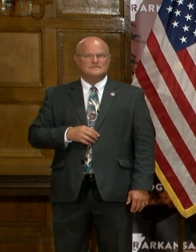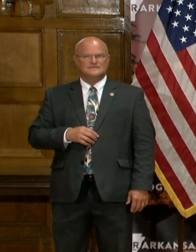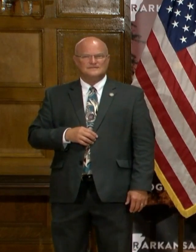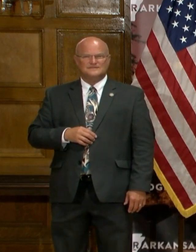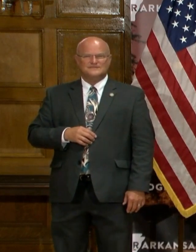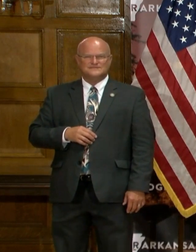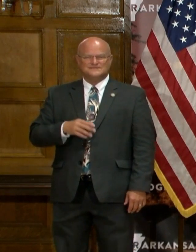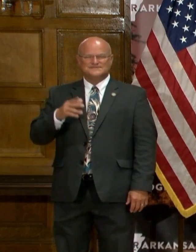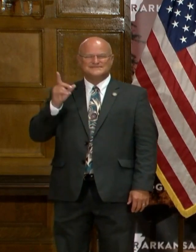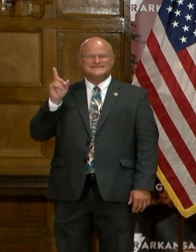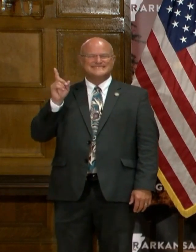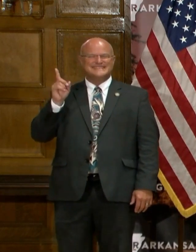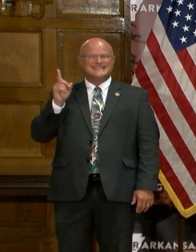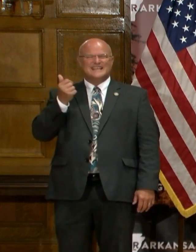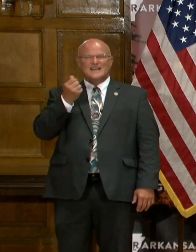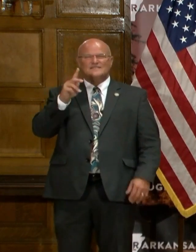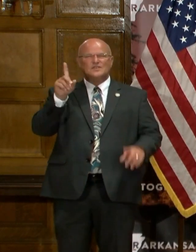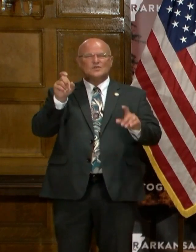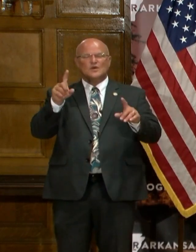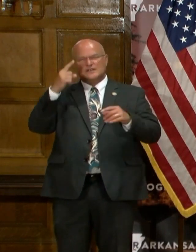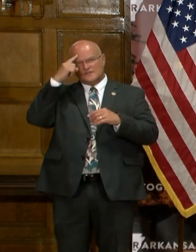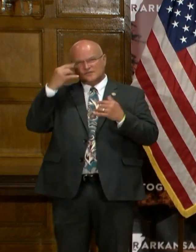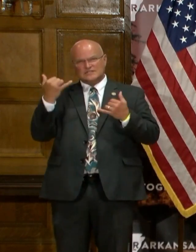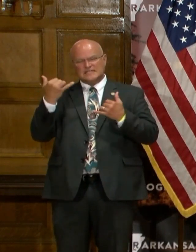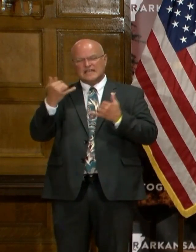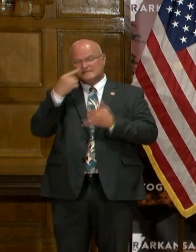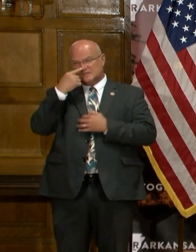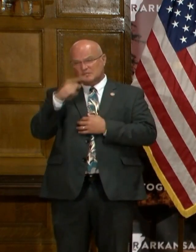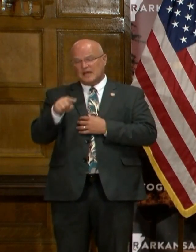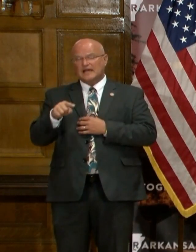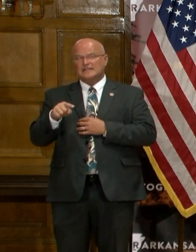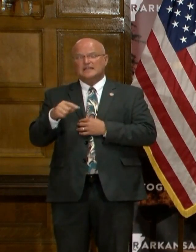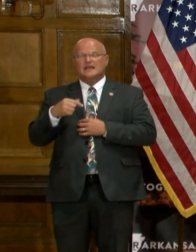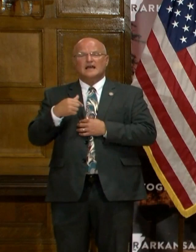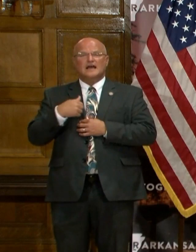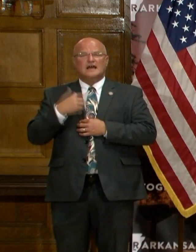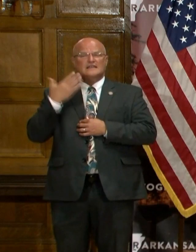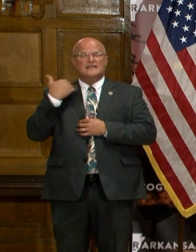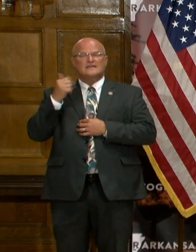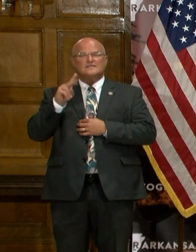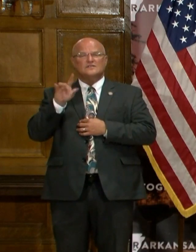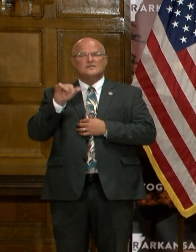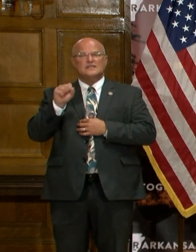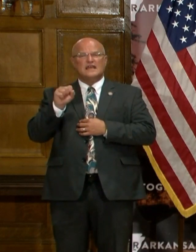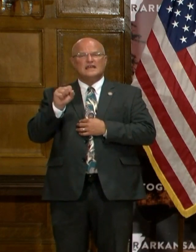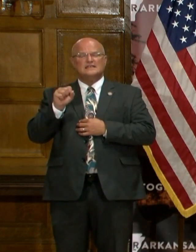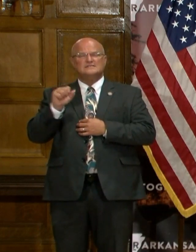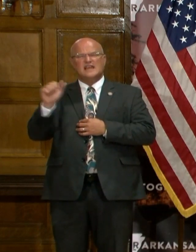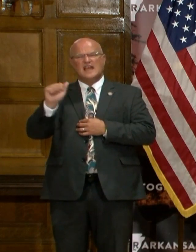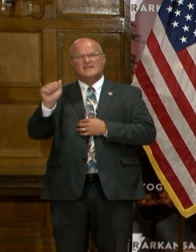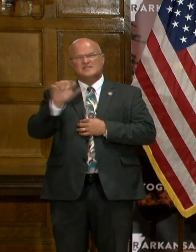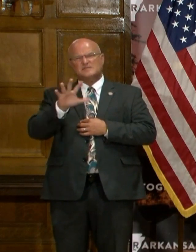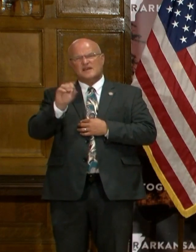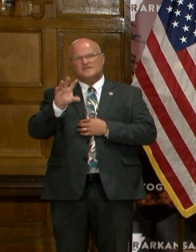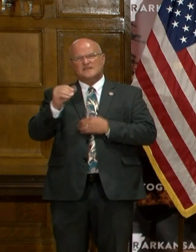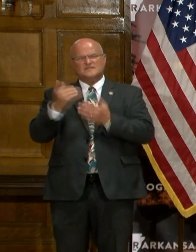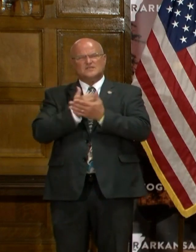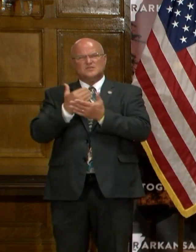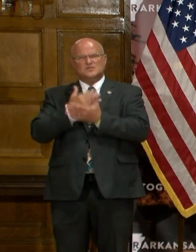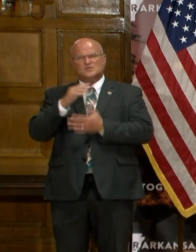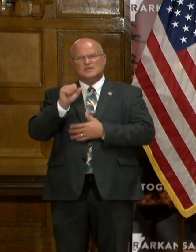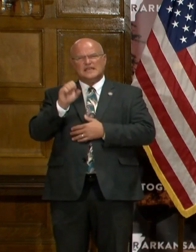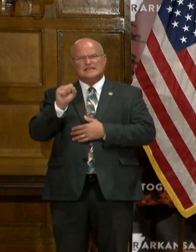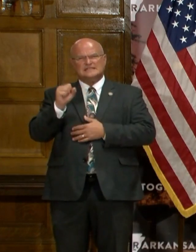thank you, Neil. A couple questions for you today, if you don't mind. Over the last few days, U of A has been averaging about 50 new cases a